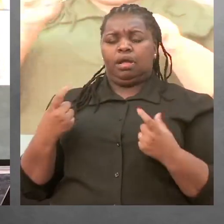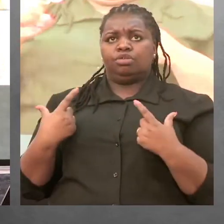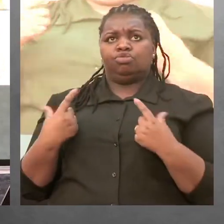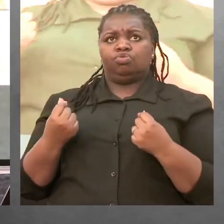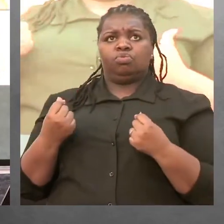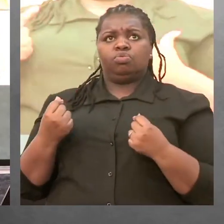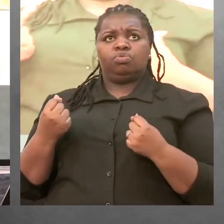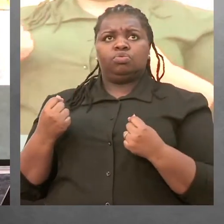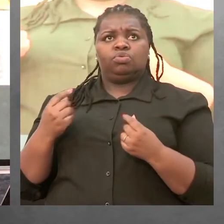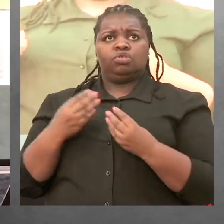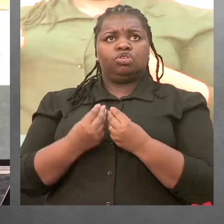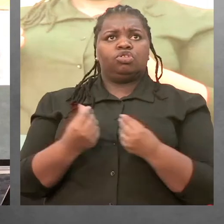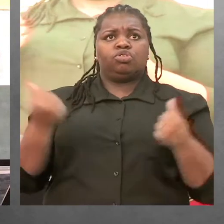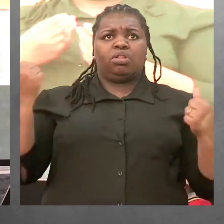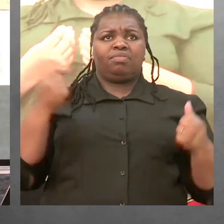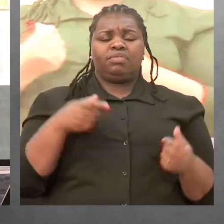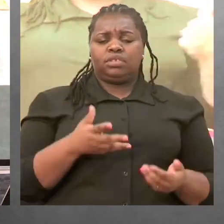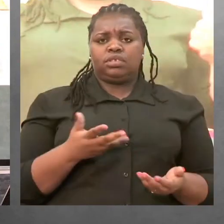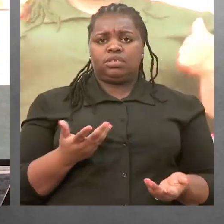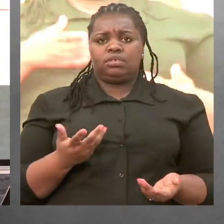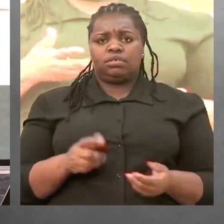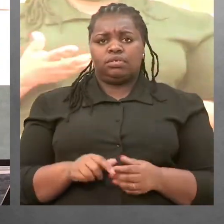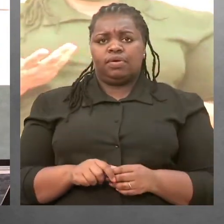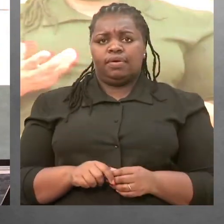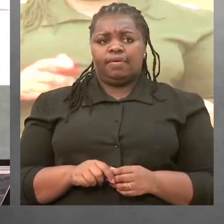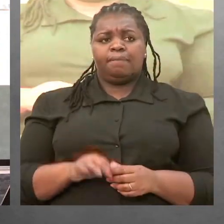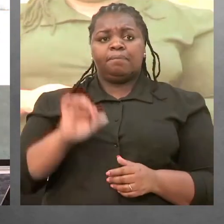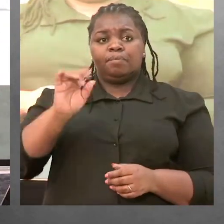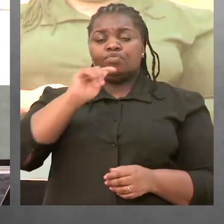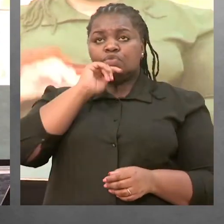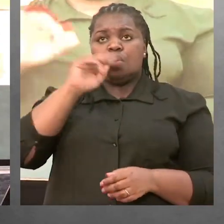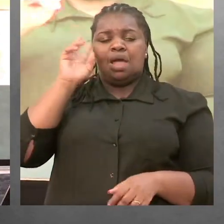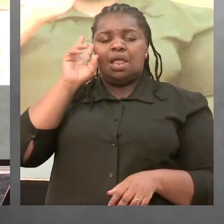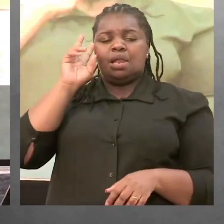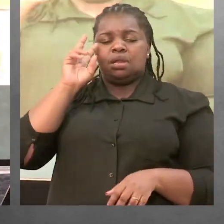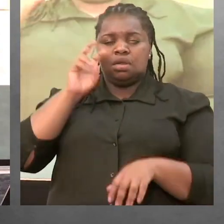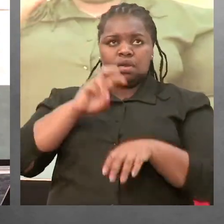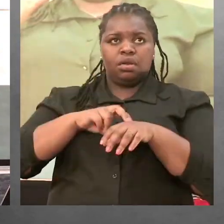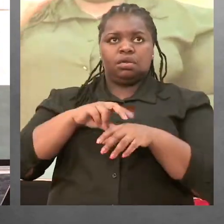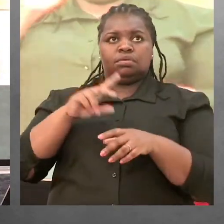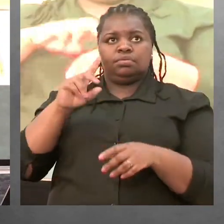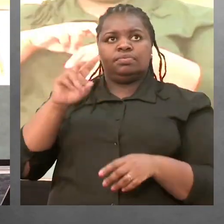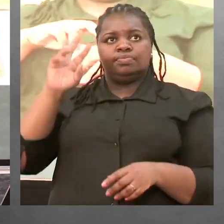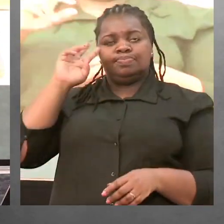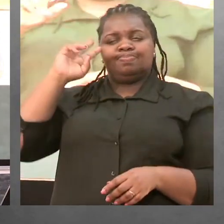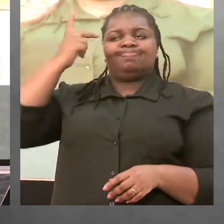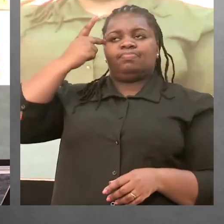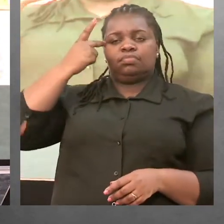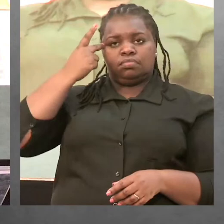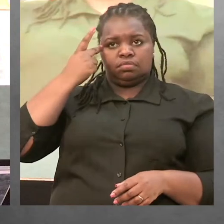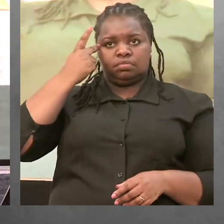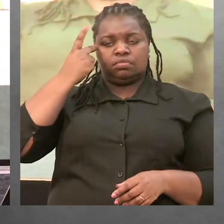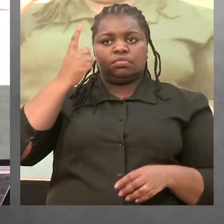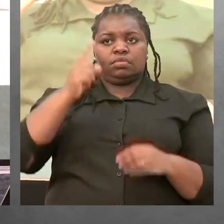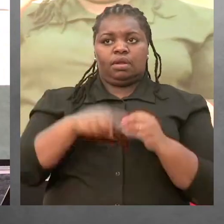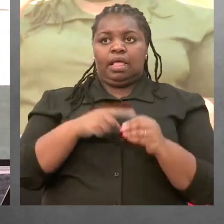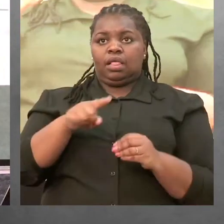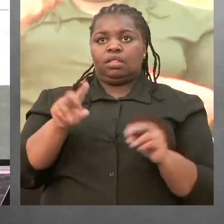bring about this something new? We really need to rethink our approach to social